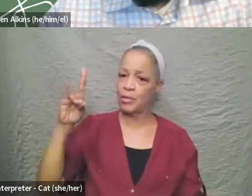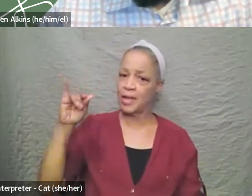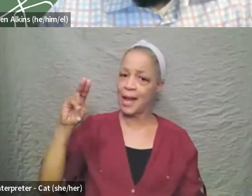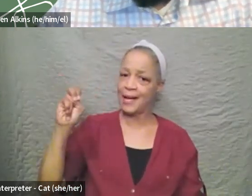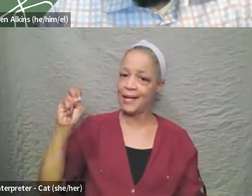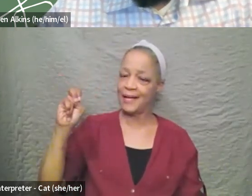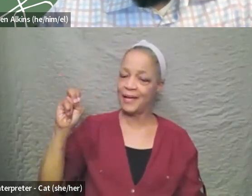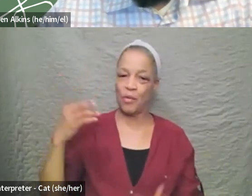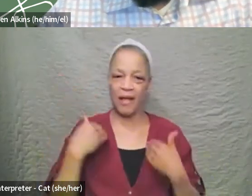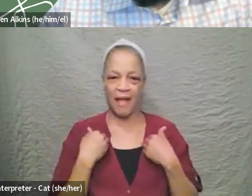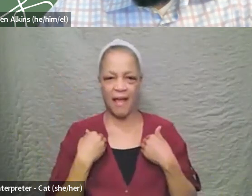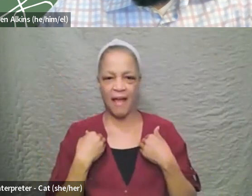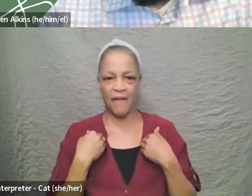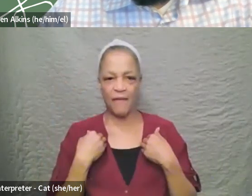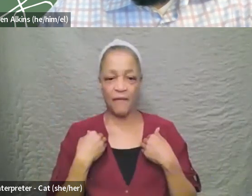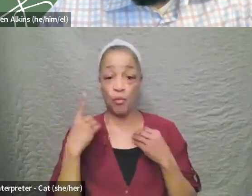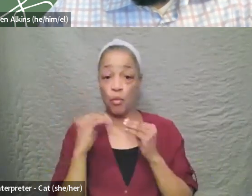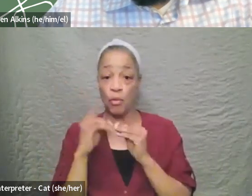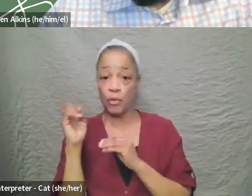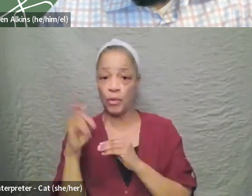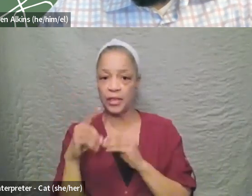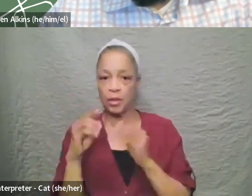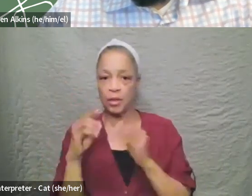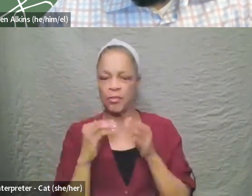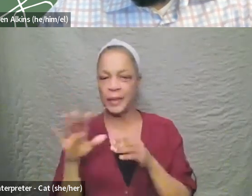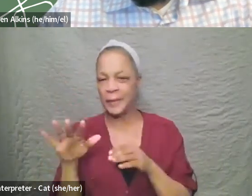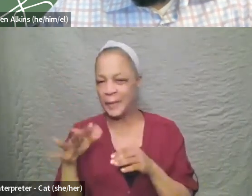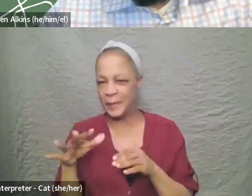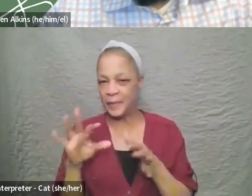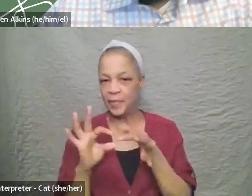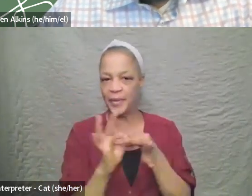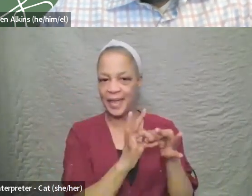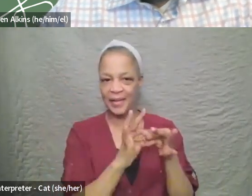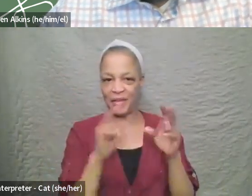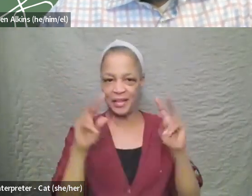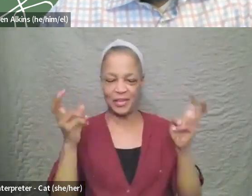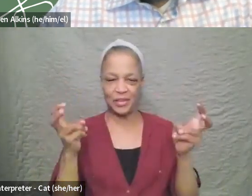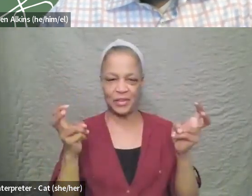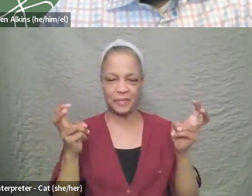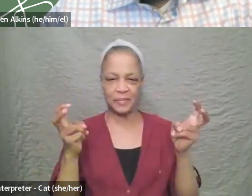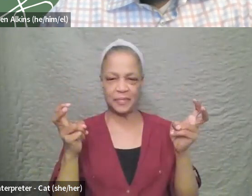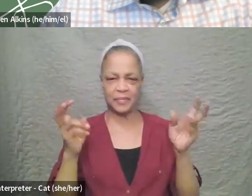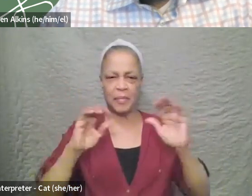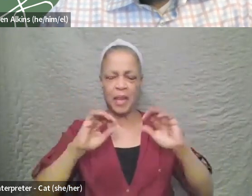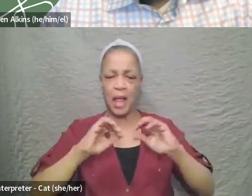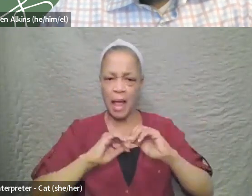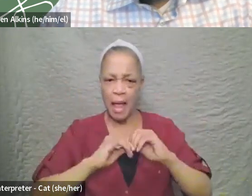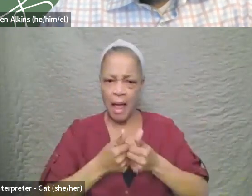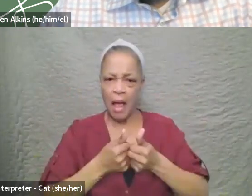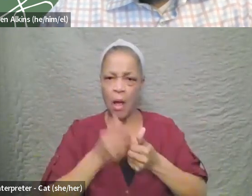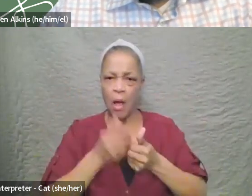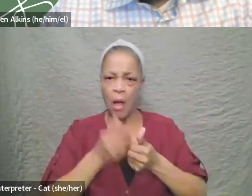We have another question a little bit related to this. How are we going to be